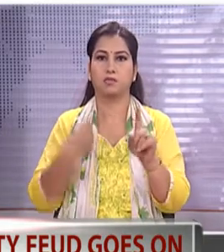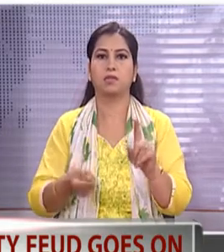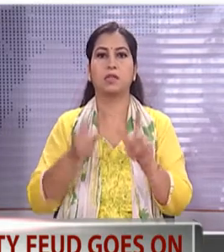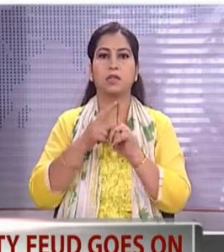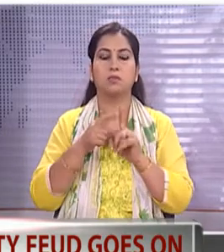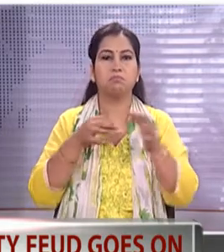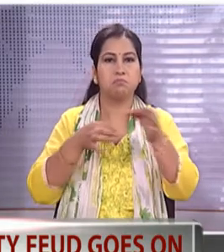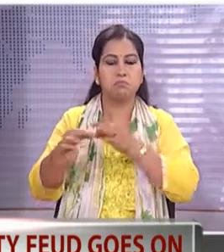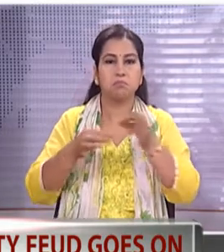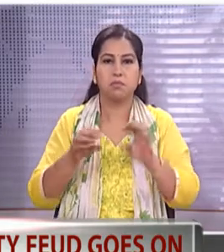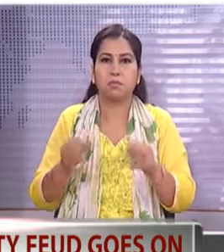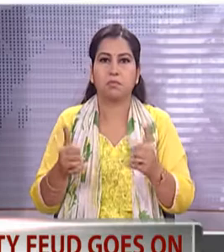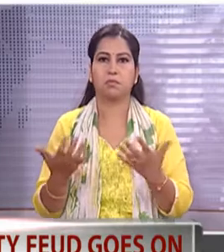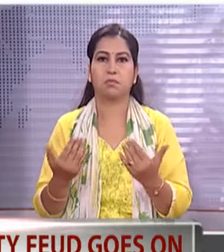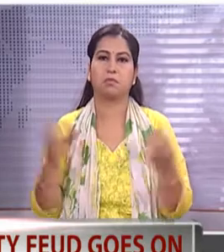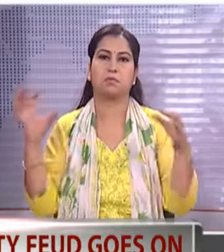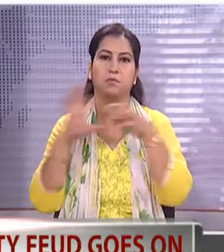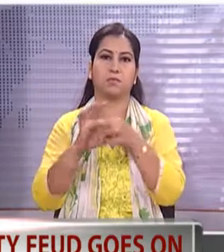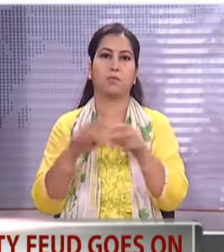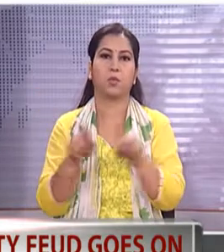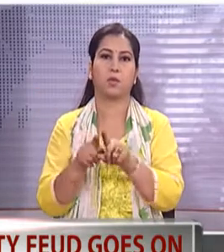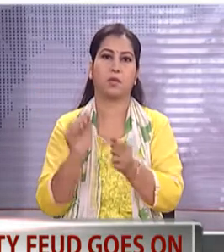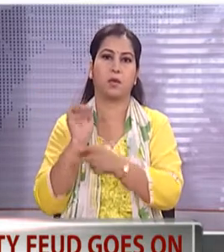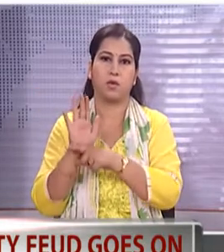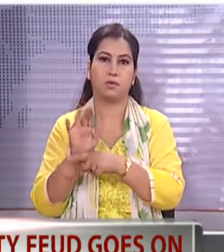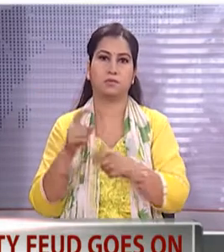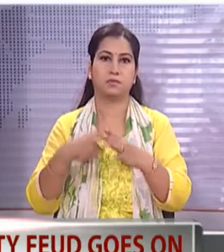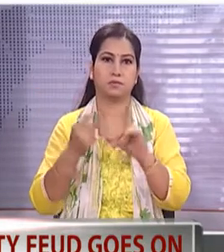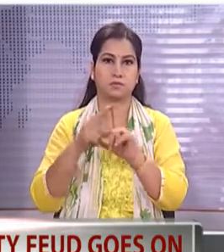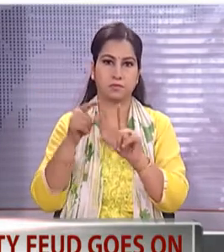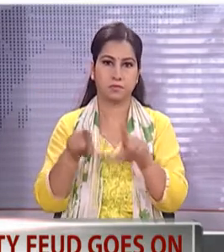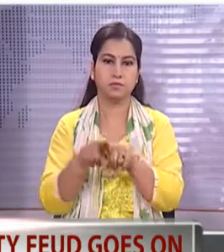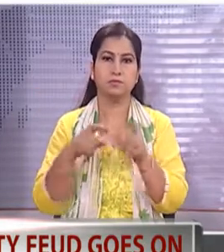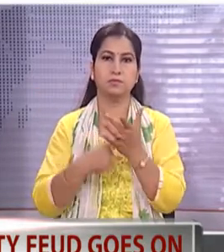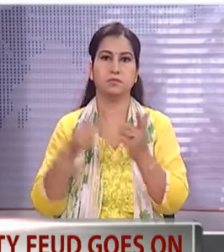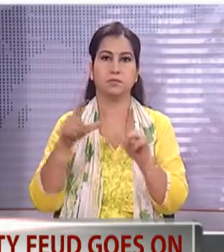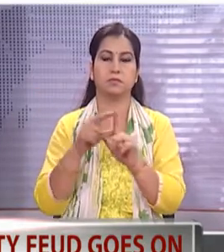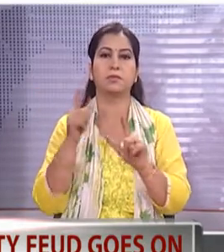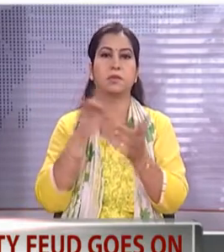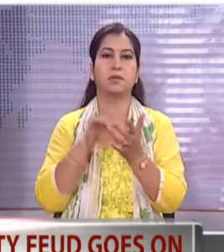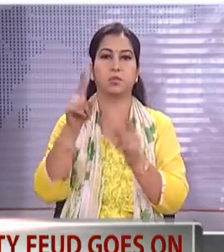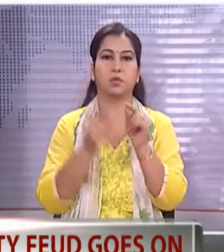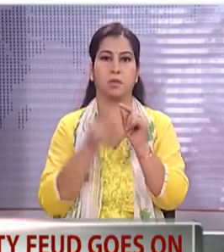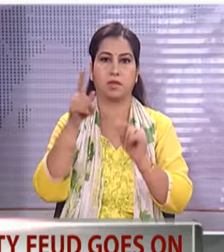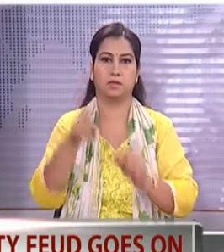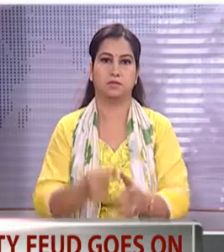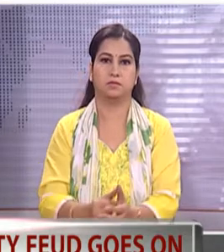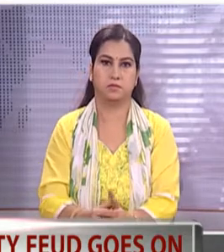Delhi to explore possibilities of grand alliance with Congress, JDU and RLD in Uttar Pradesh.